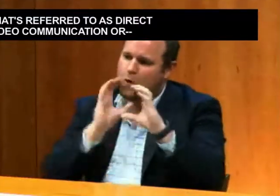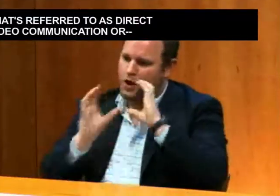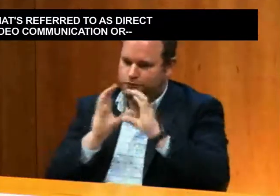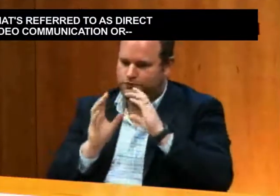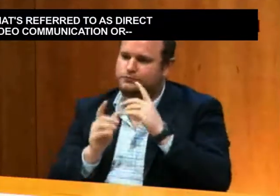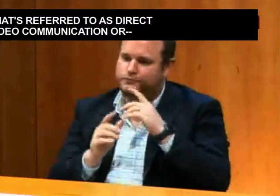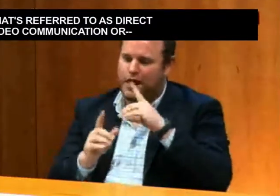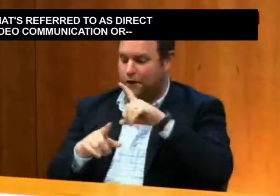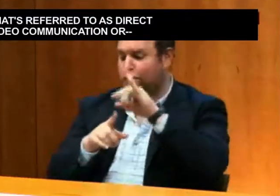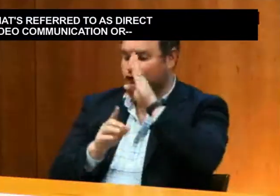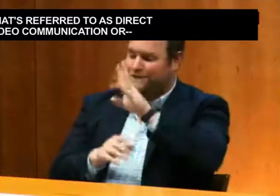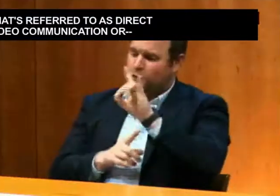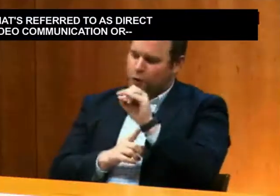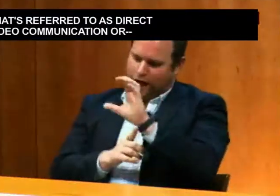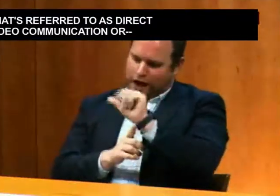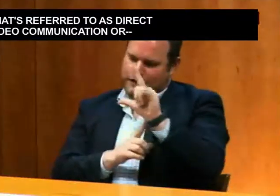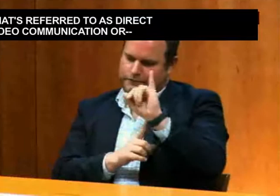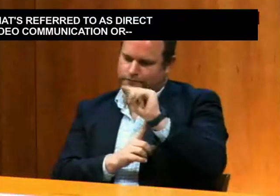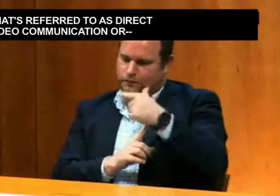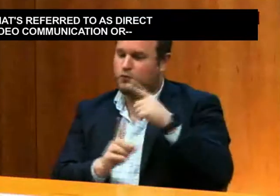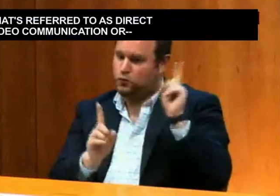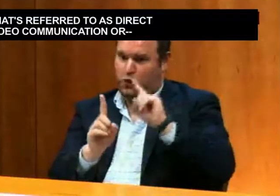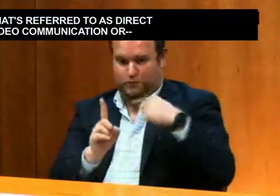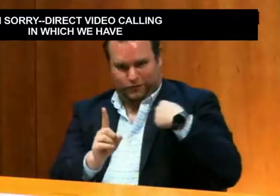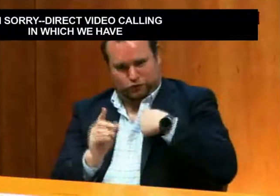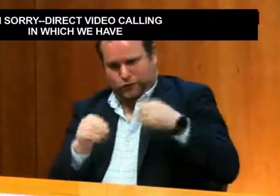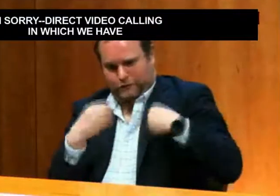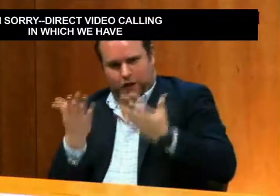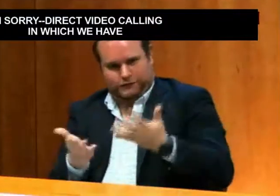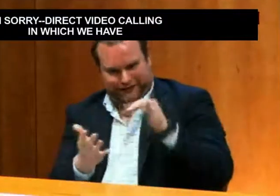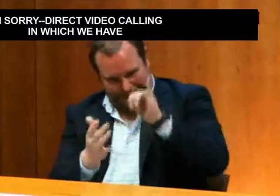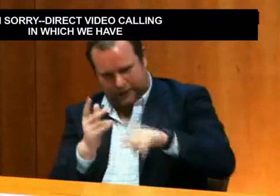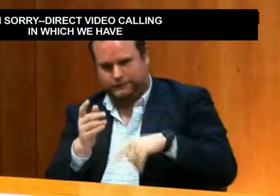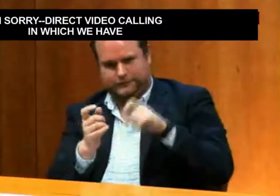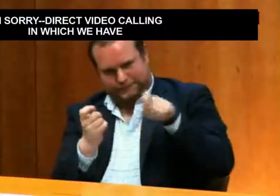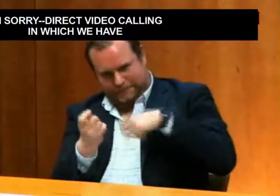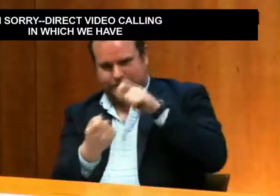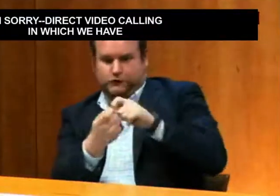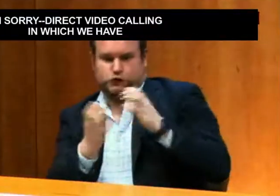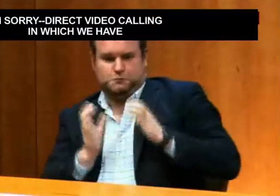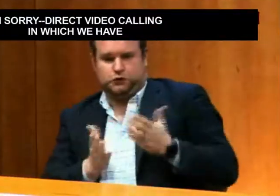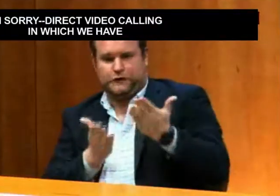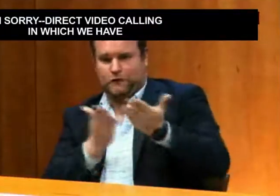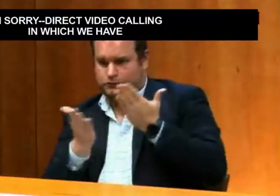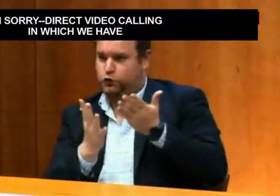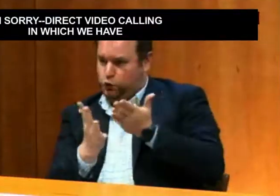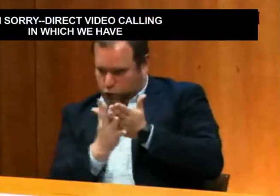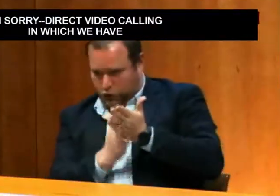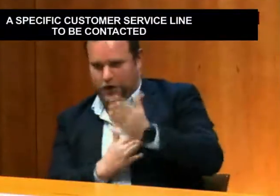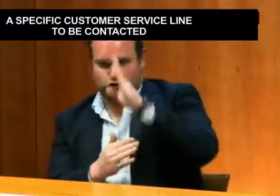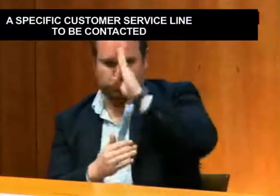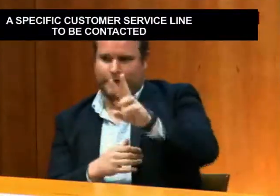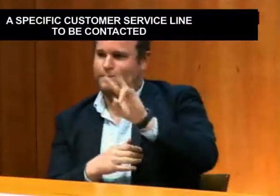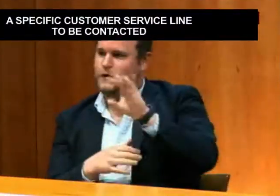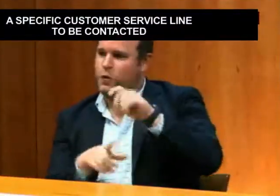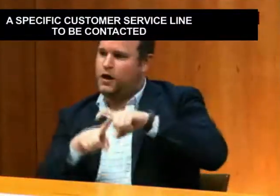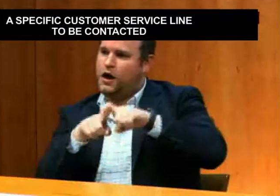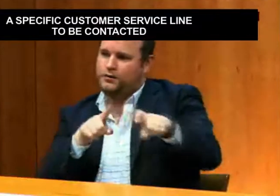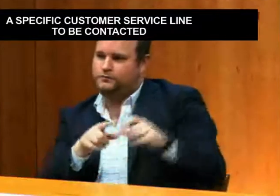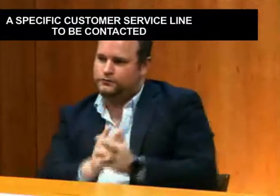referred to as direct video communication, or I'm sorry, direct video calling. in which we have a specific customer